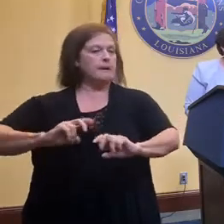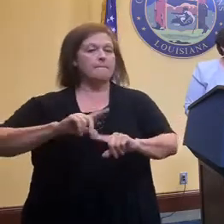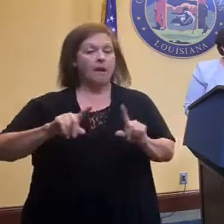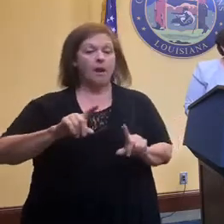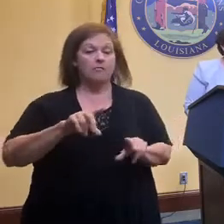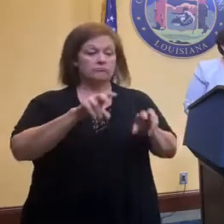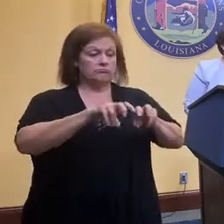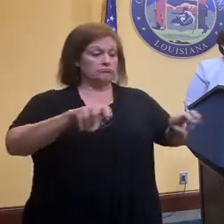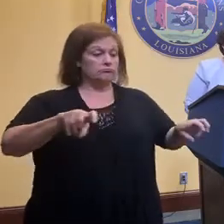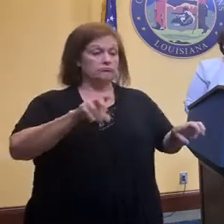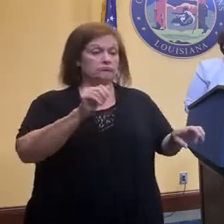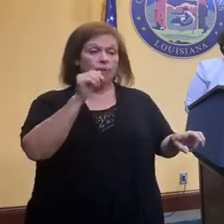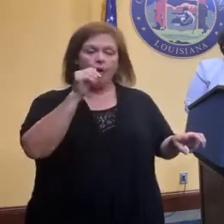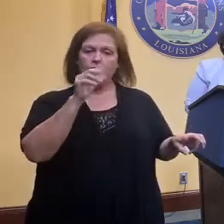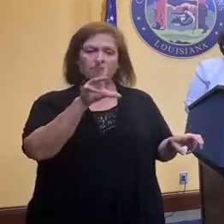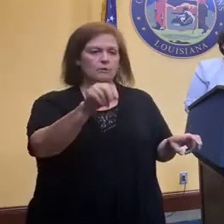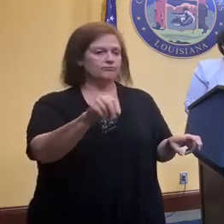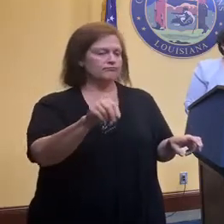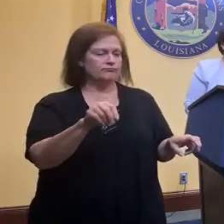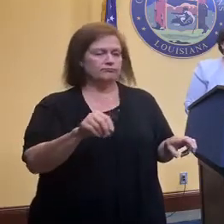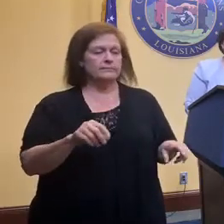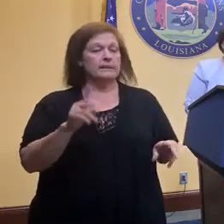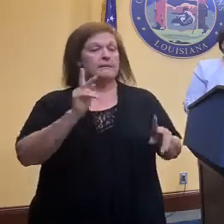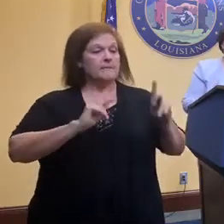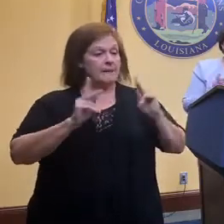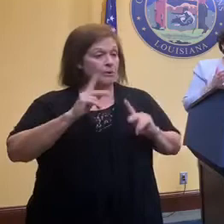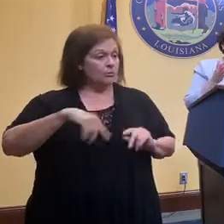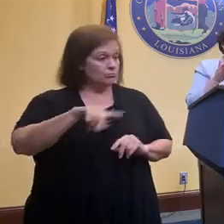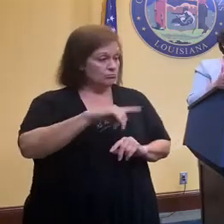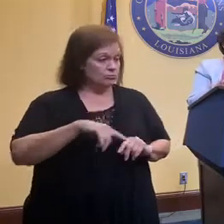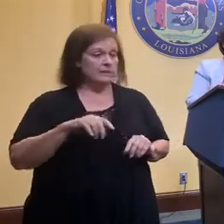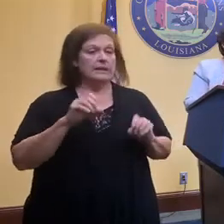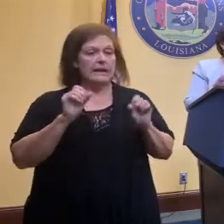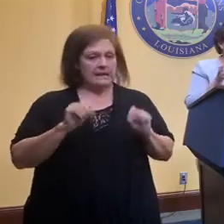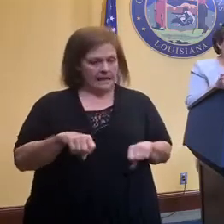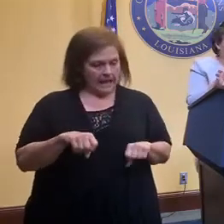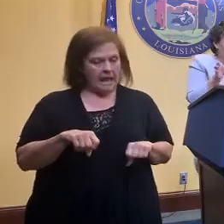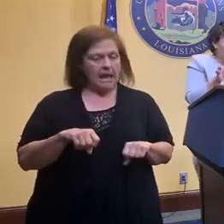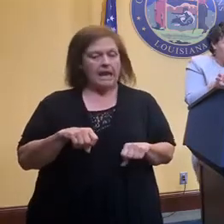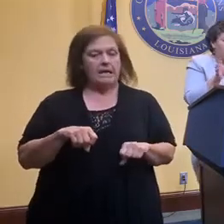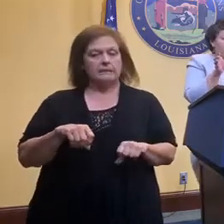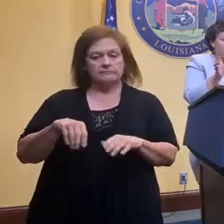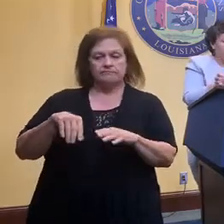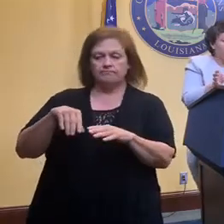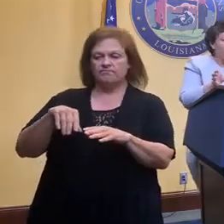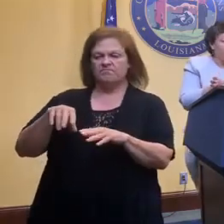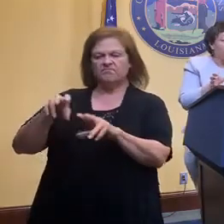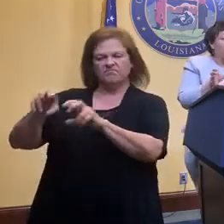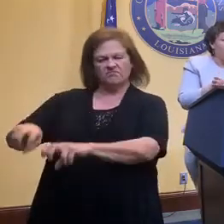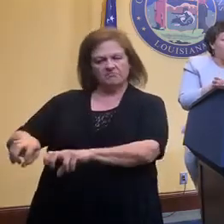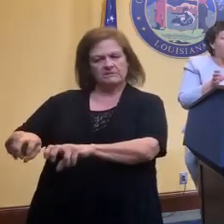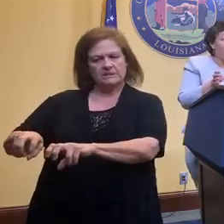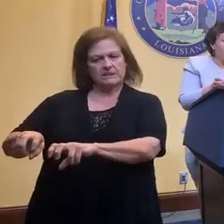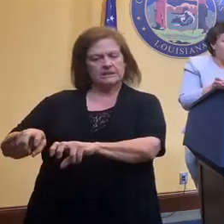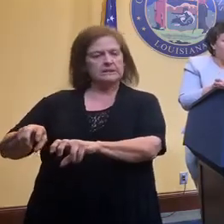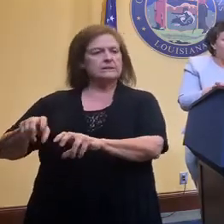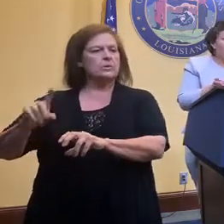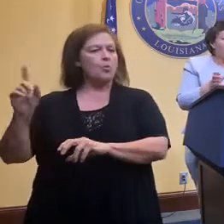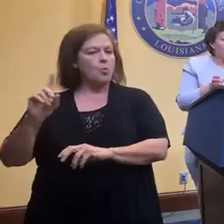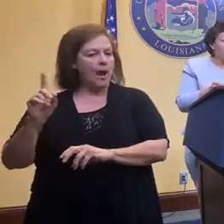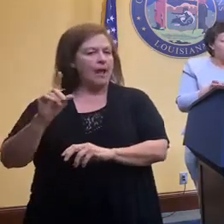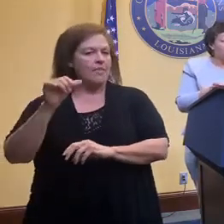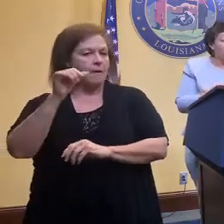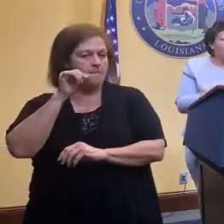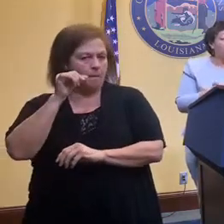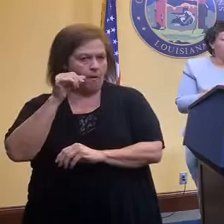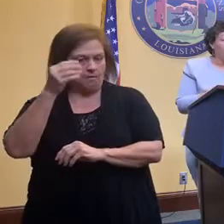bar. Of course, customers will be able to go to a centralized location identified by the bar or